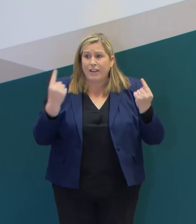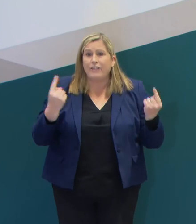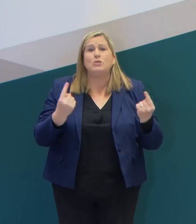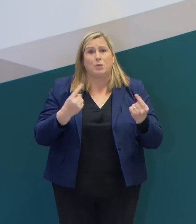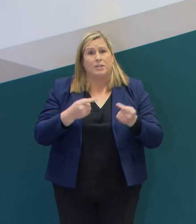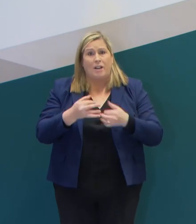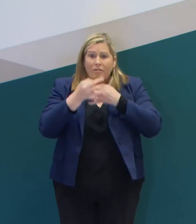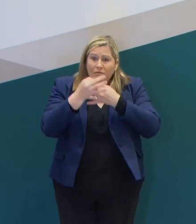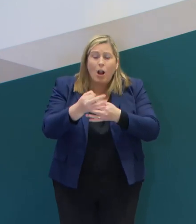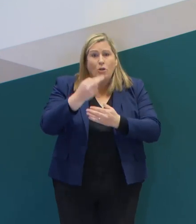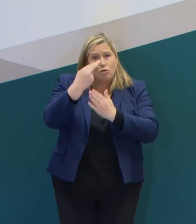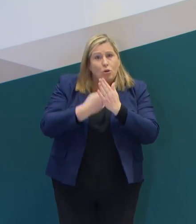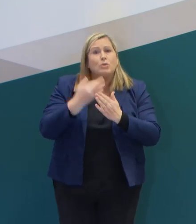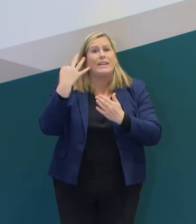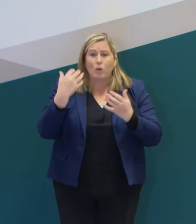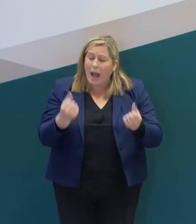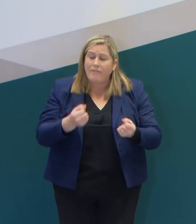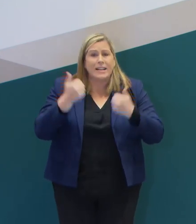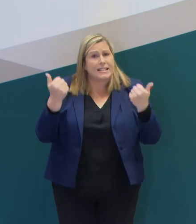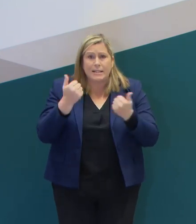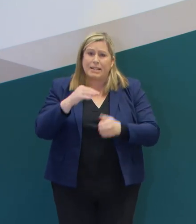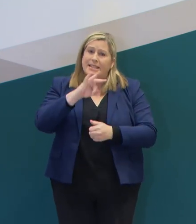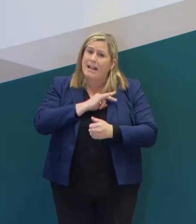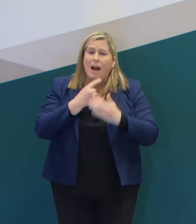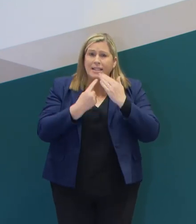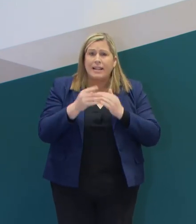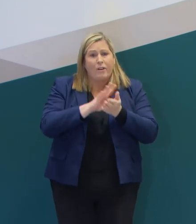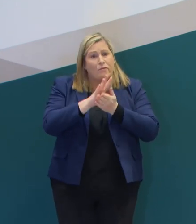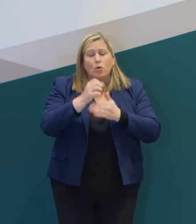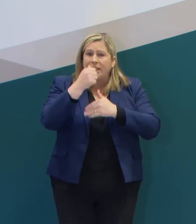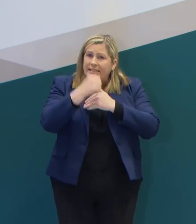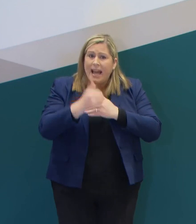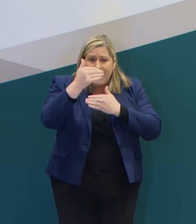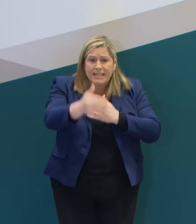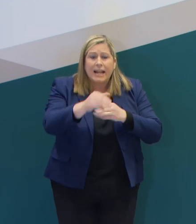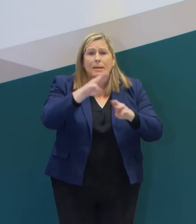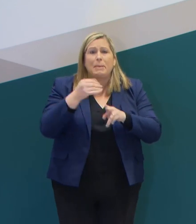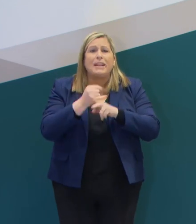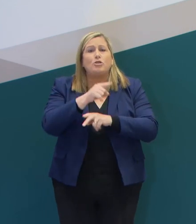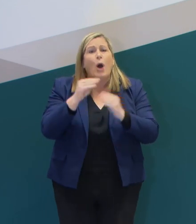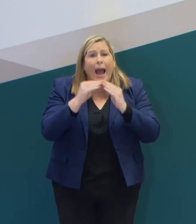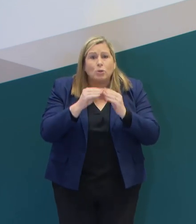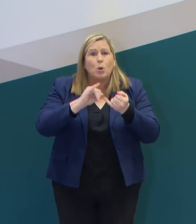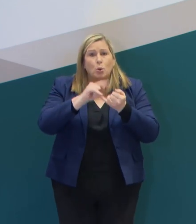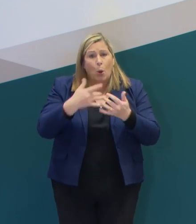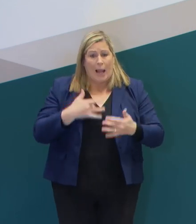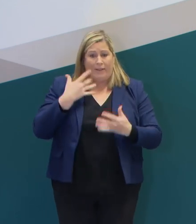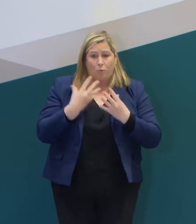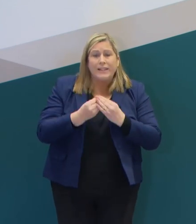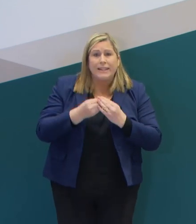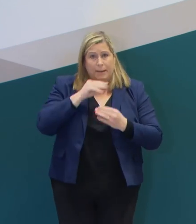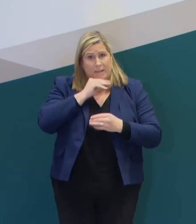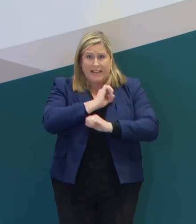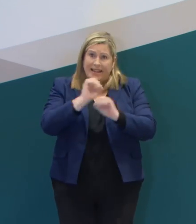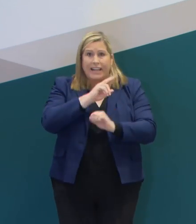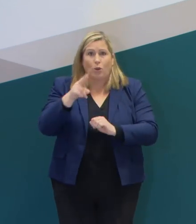if you have those symptoms, self-isolate for 14 days, and the contacts in your household, the people you live with, to also restrict